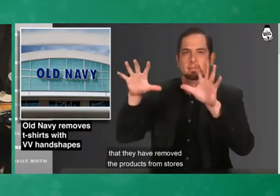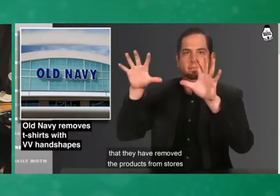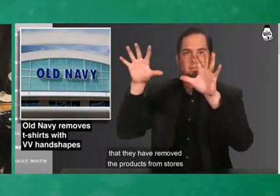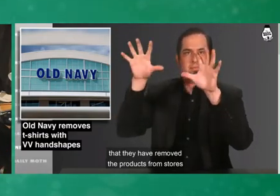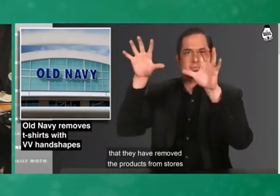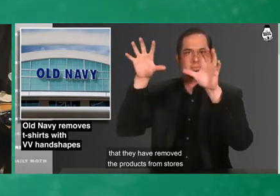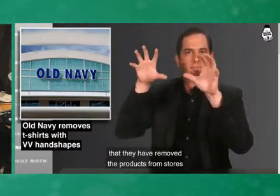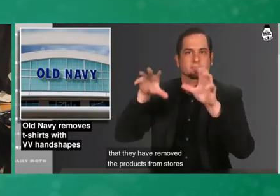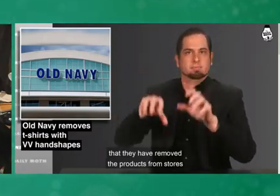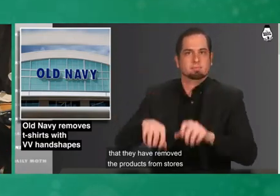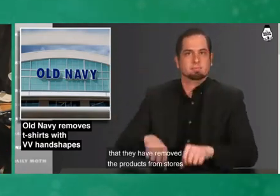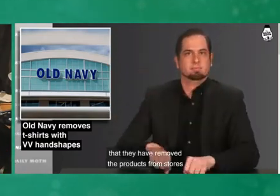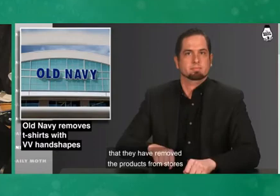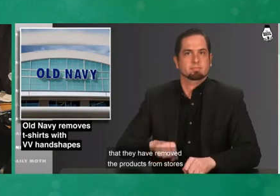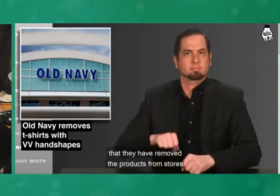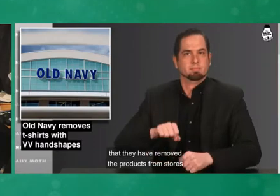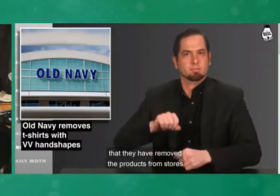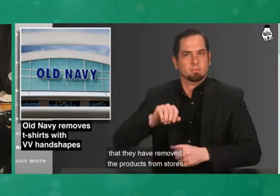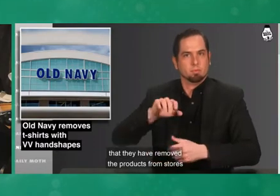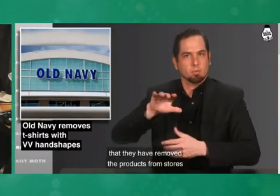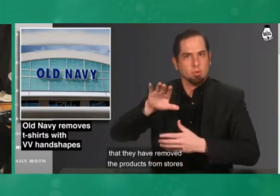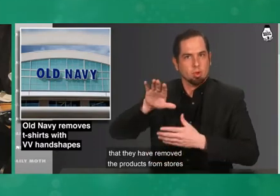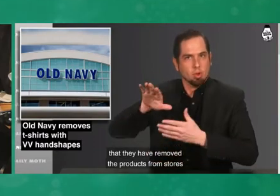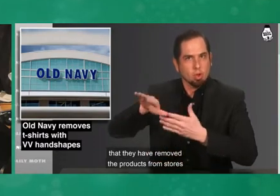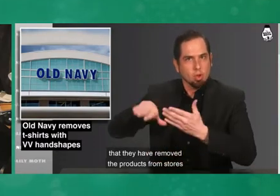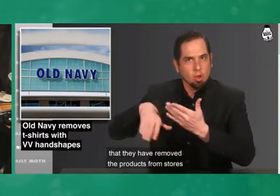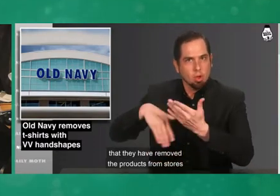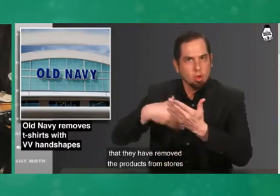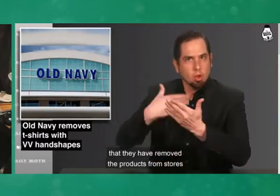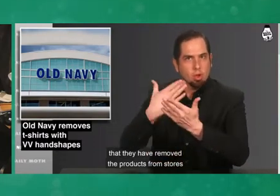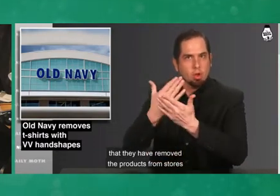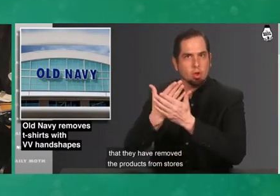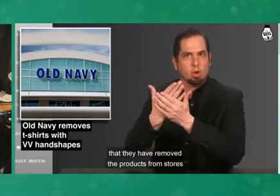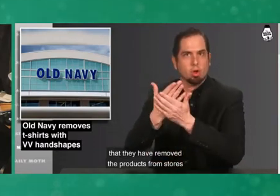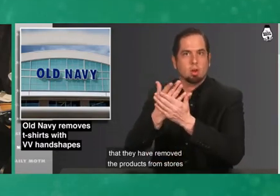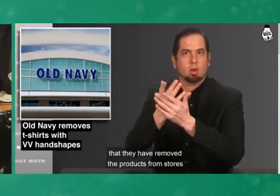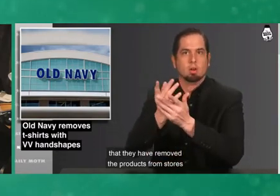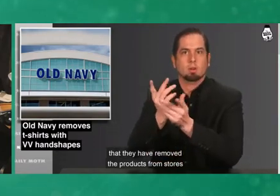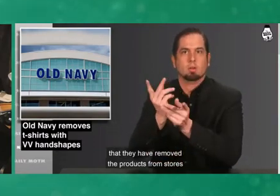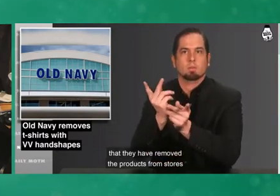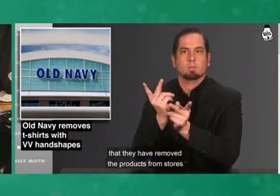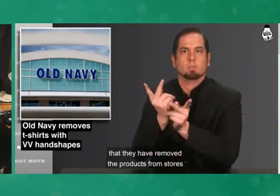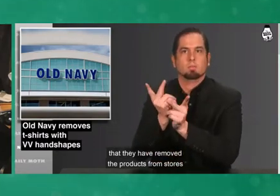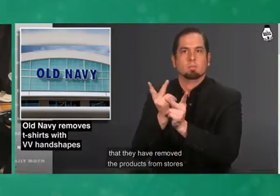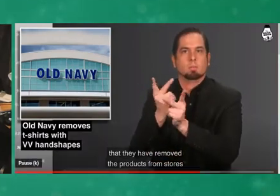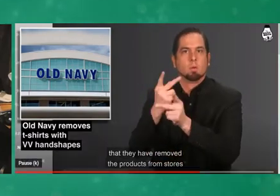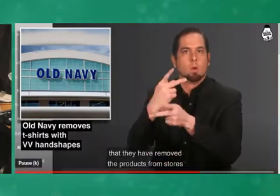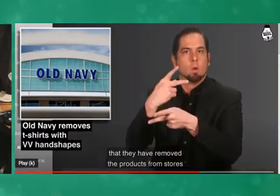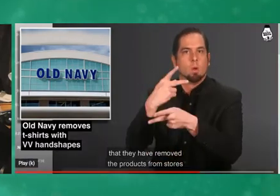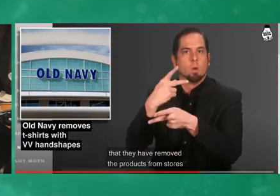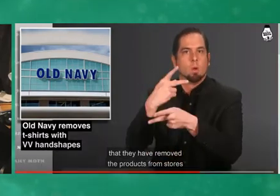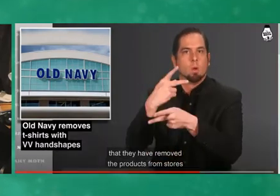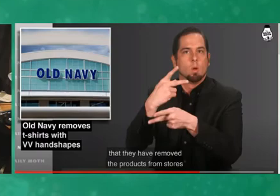removed all that stuff. They've all of it.